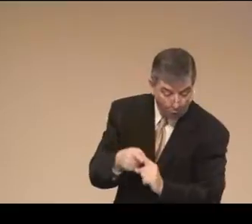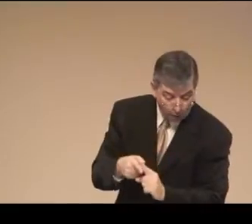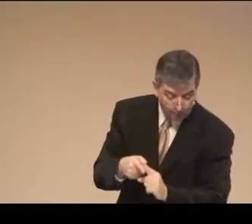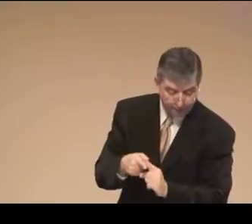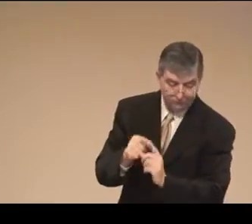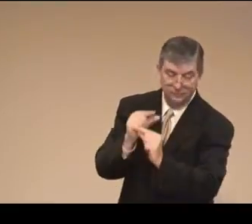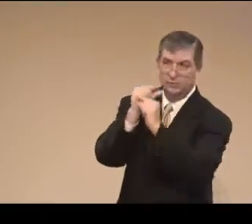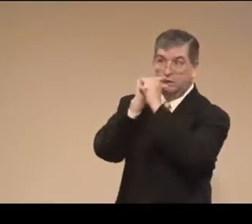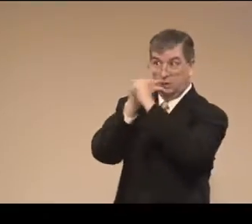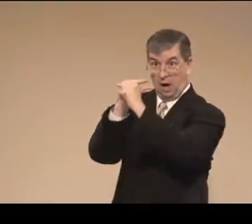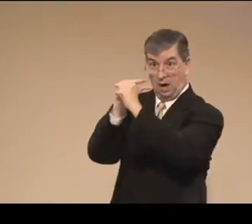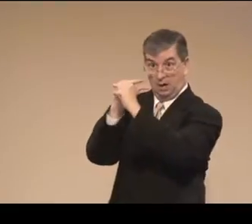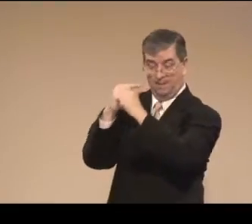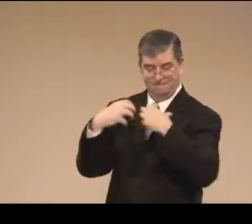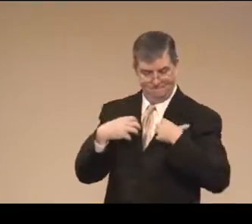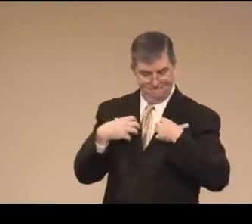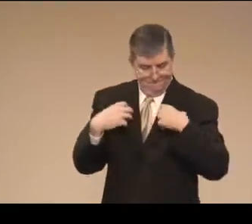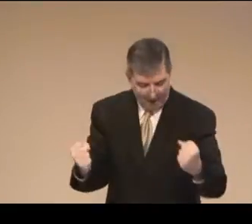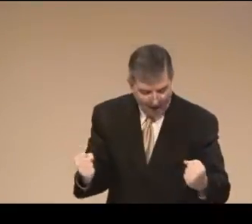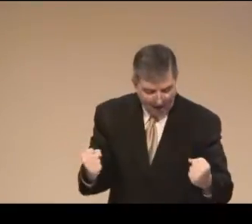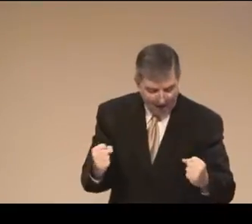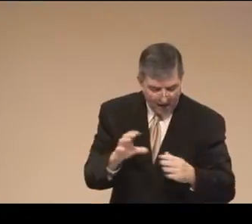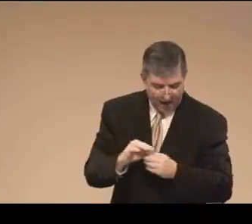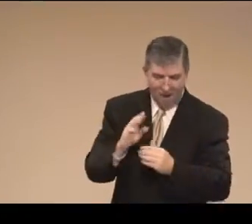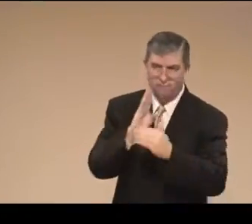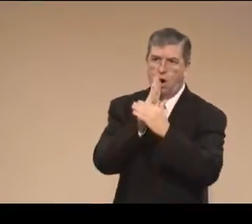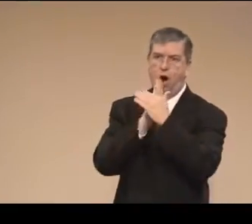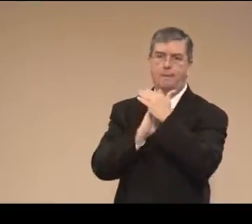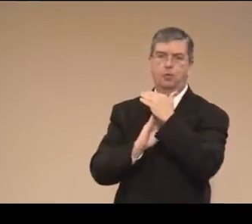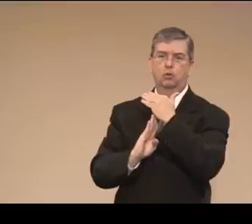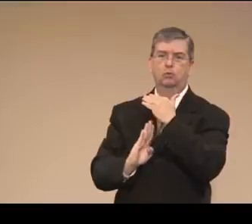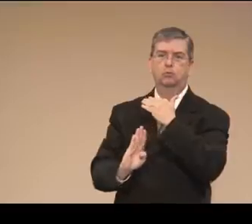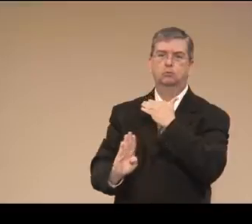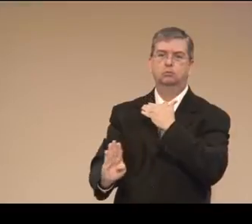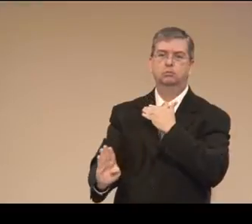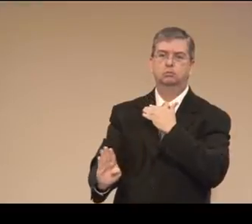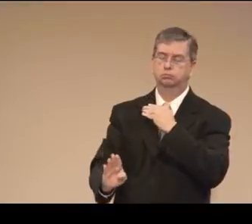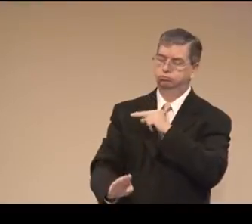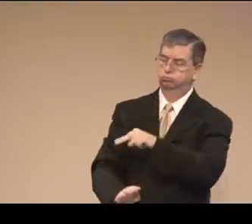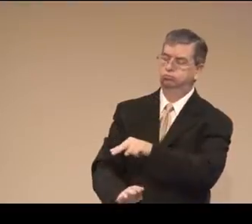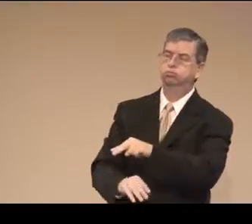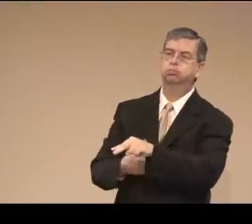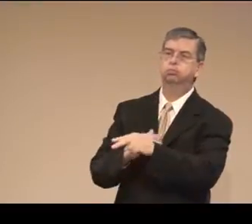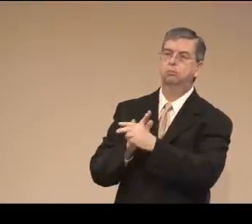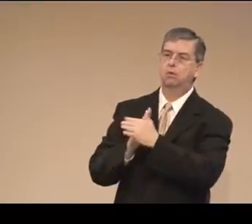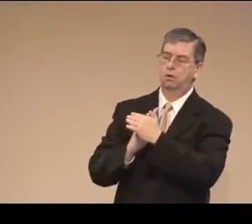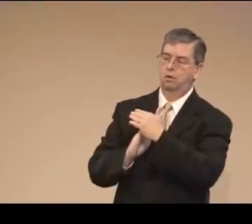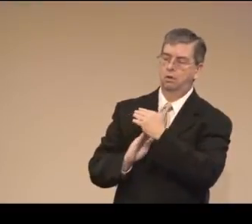points that I'd like to use as a summary of Gideon. So, through Gideon's might, he was